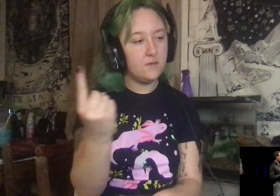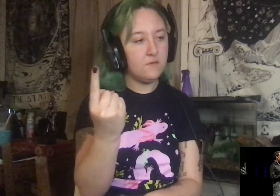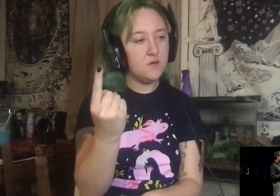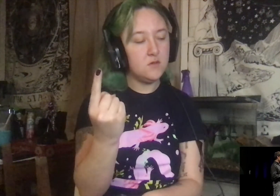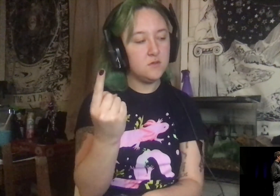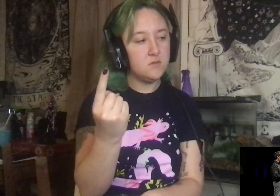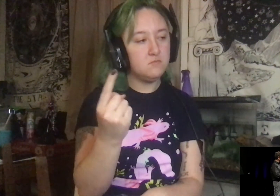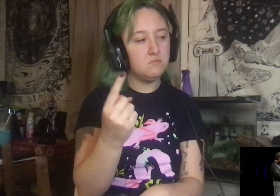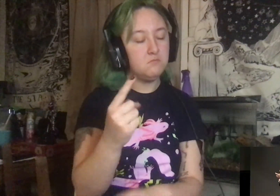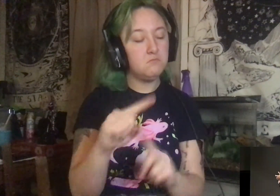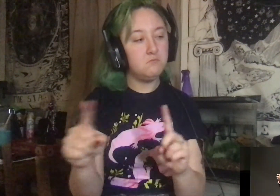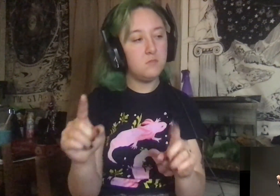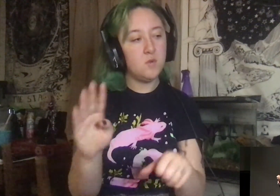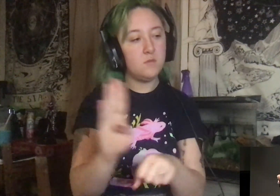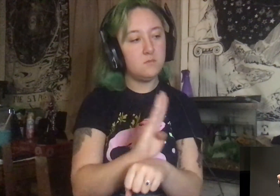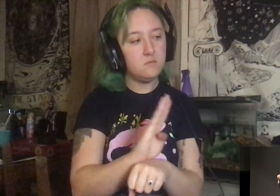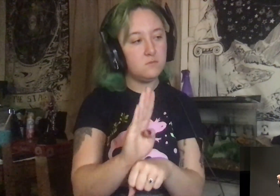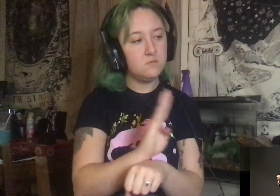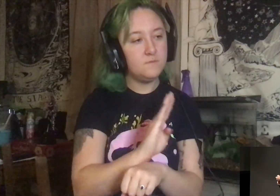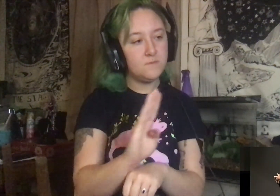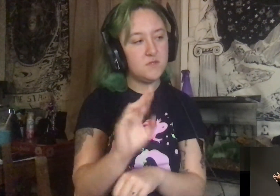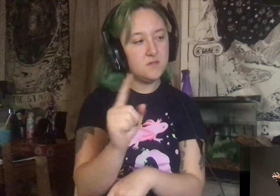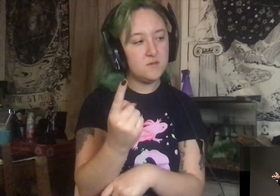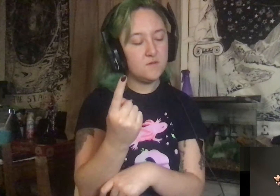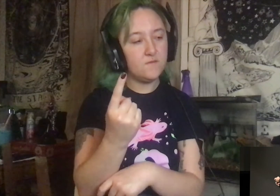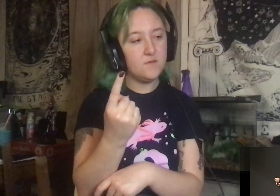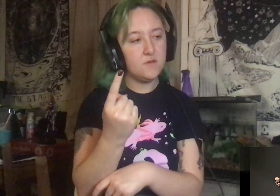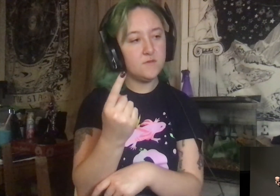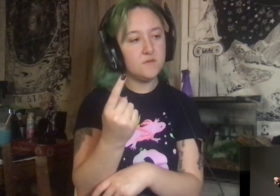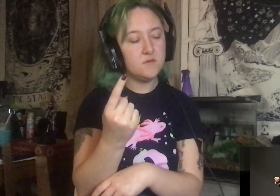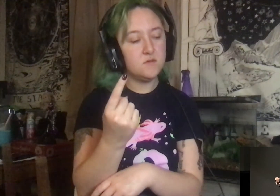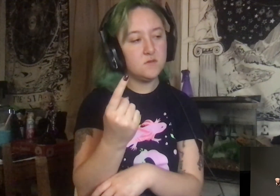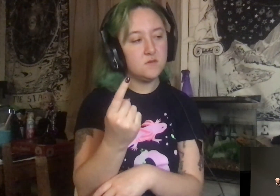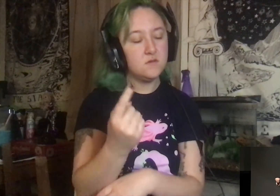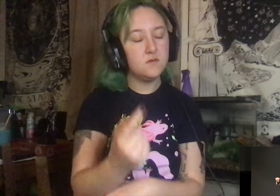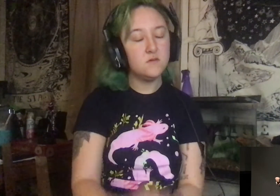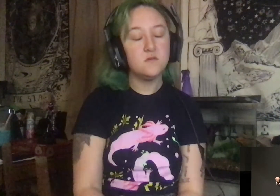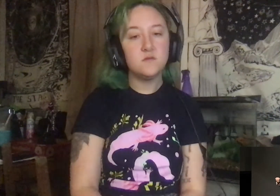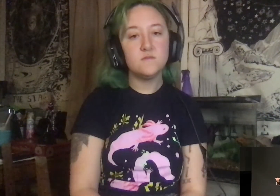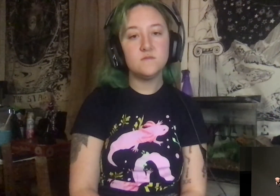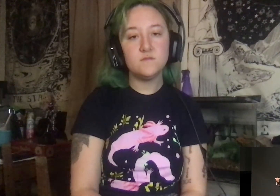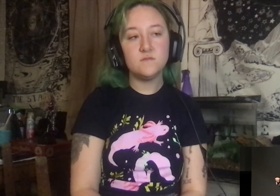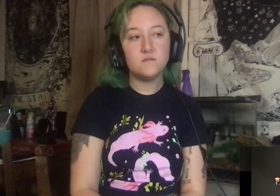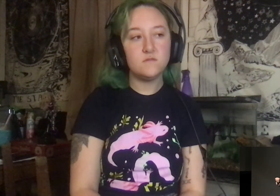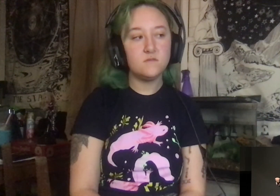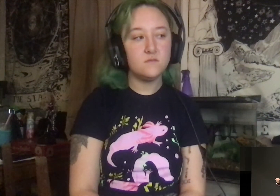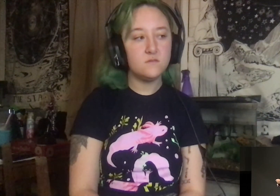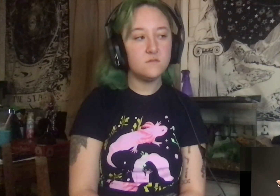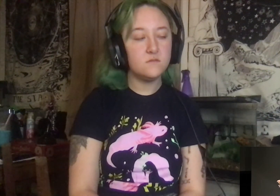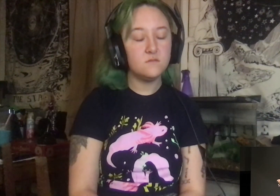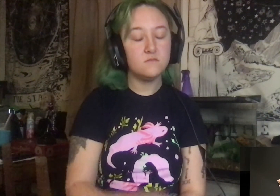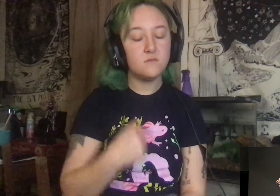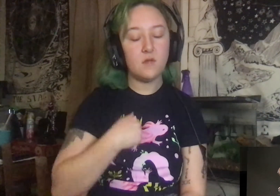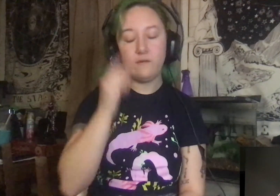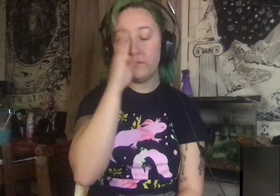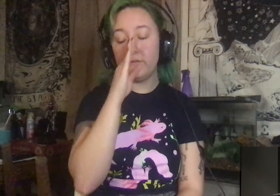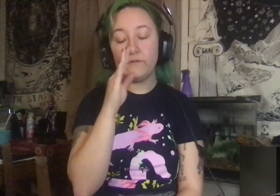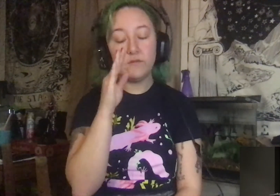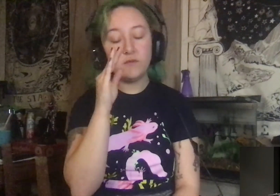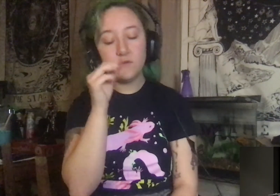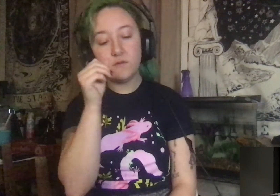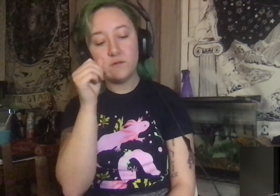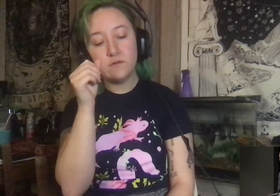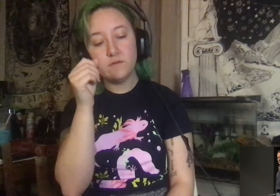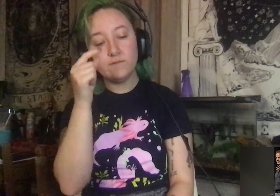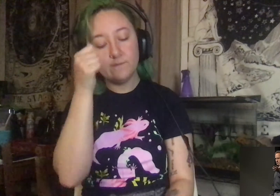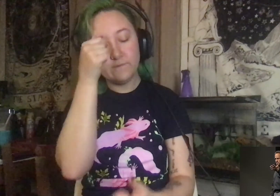other things come first. The business of doing the work comes first, the business of getting it done. And, I'll never forget, up in the Bering Sea, I